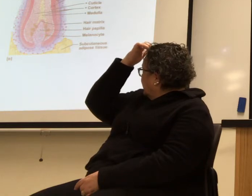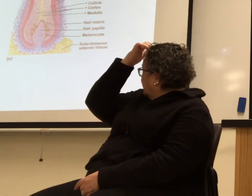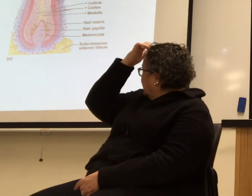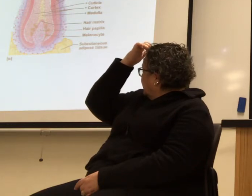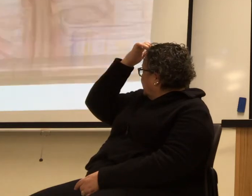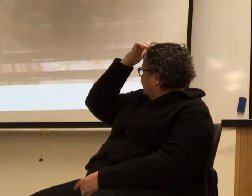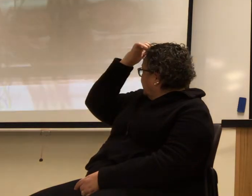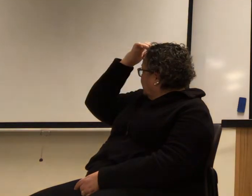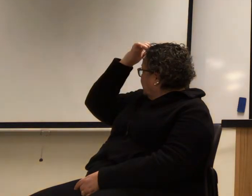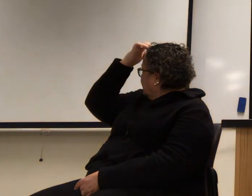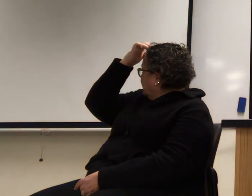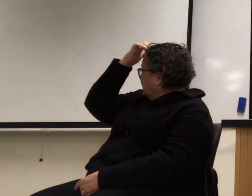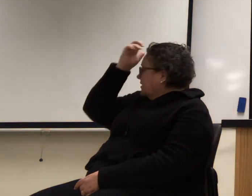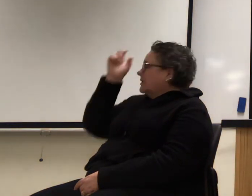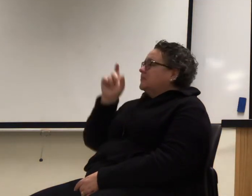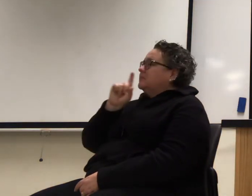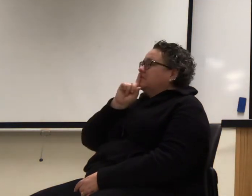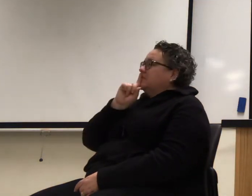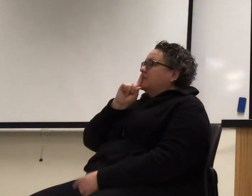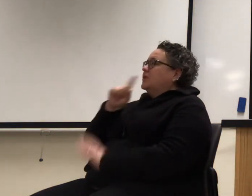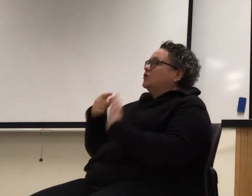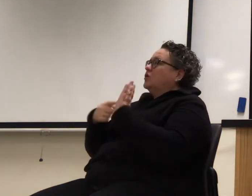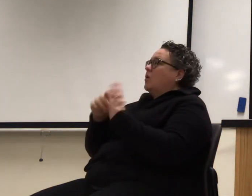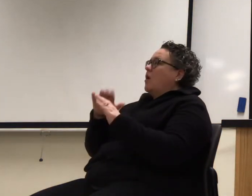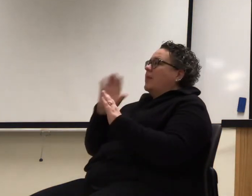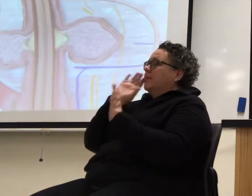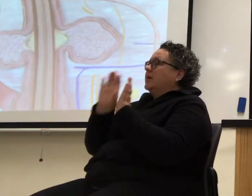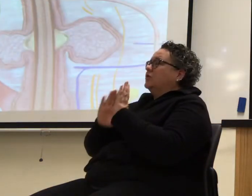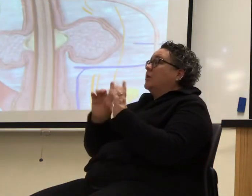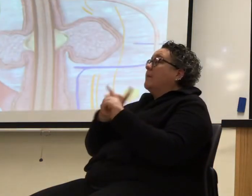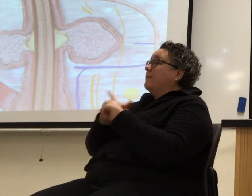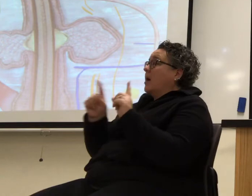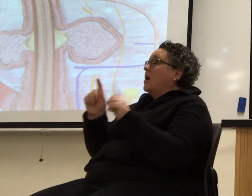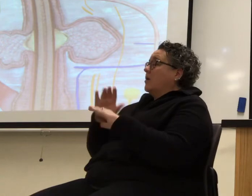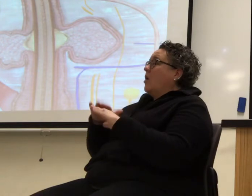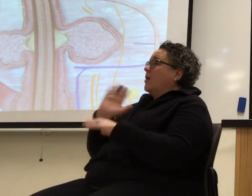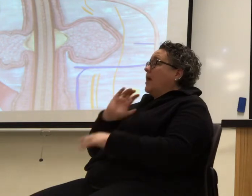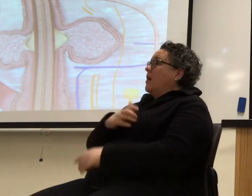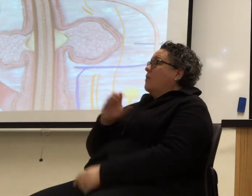So that's not shown on the picture, but it was shown on the micro model.